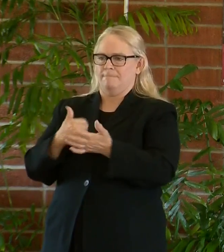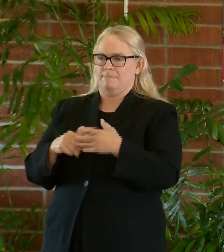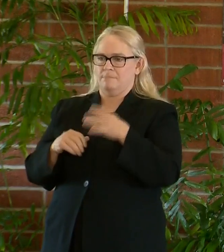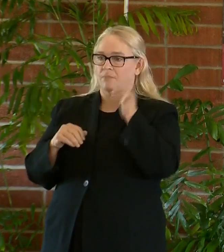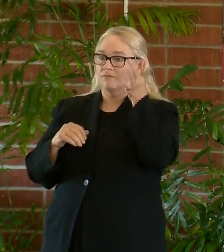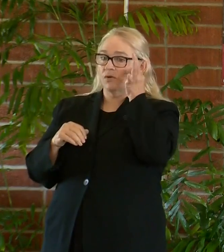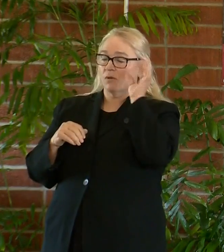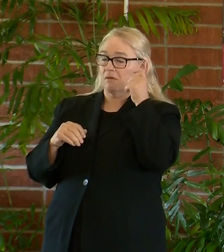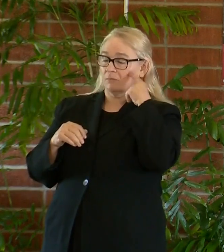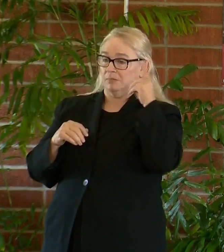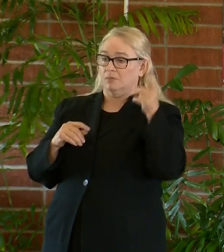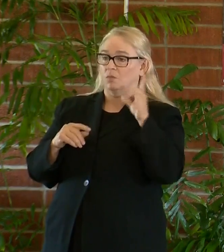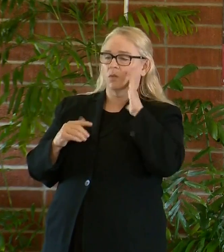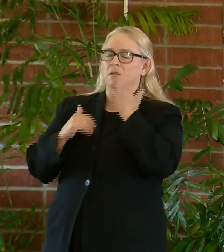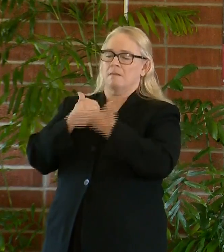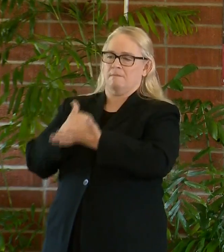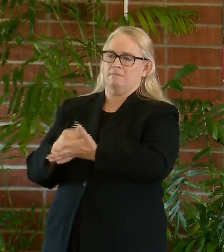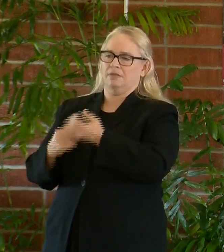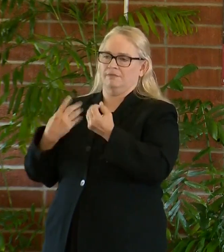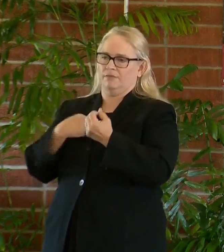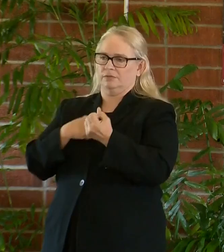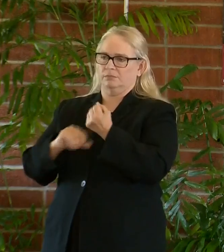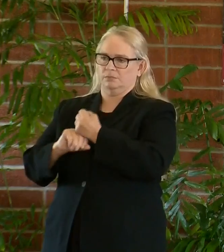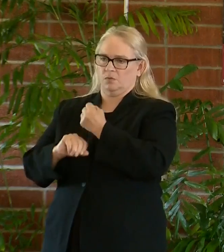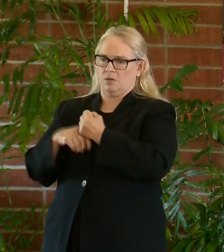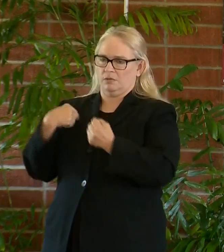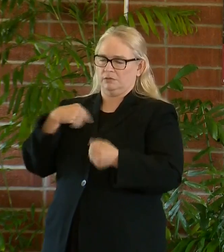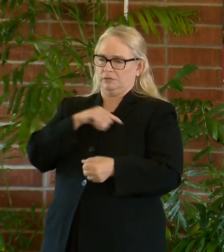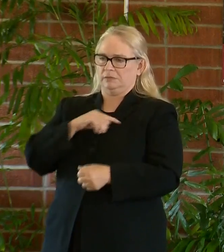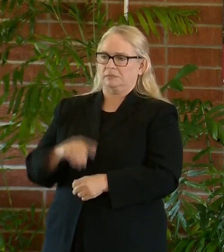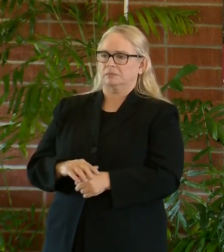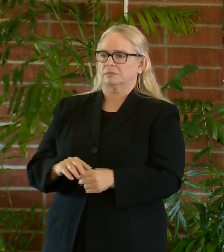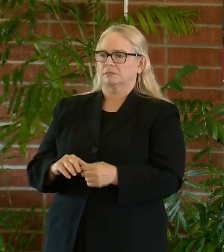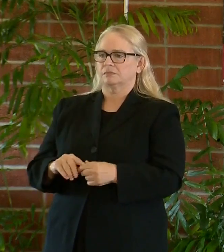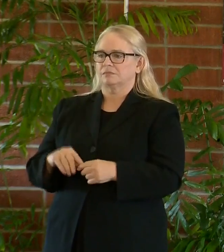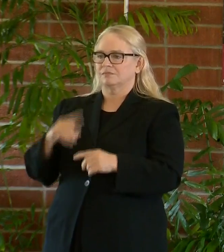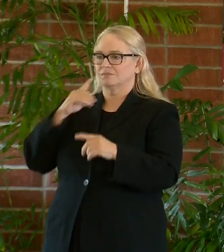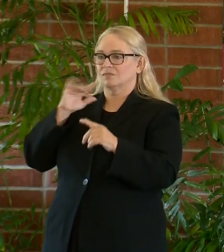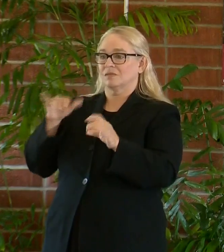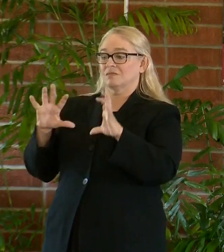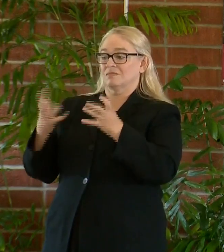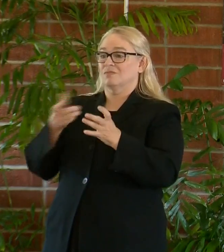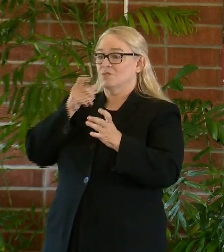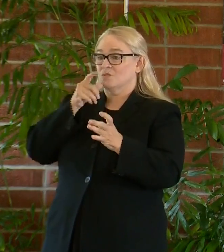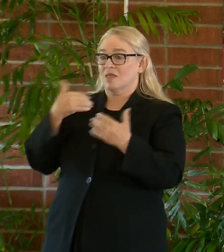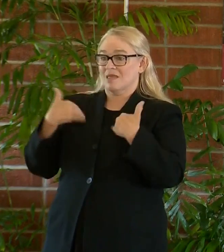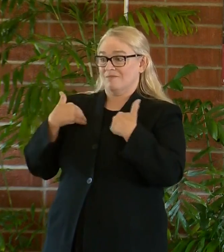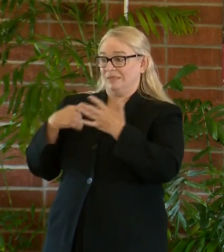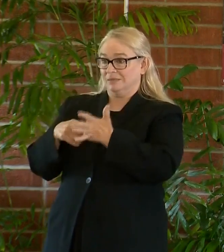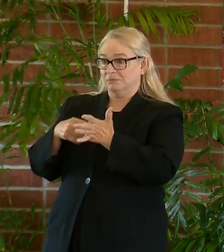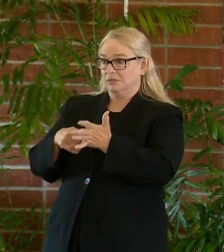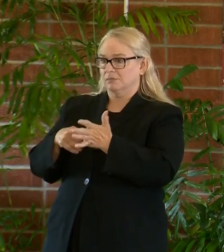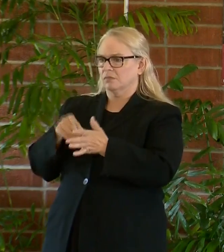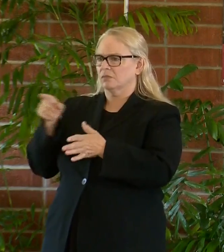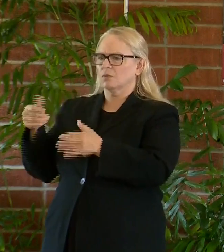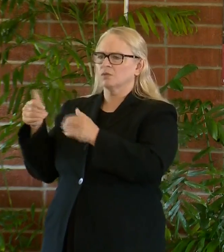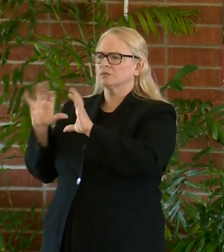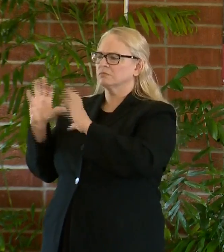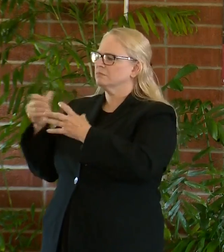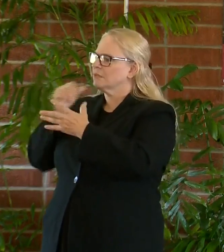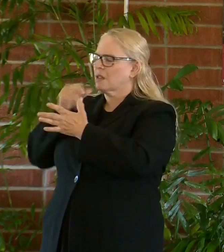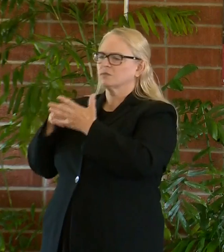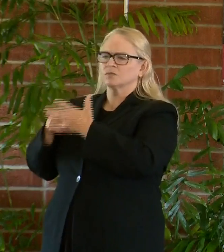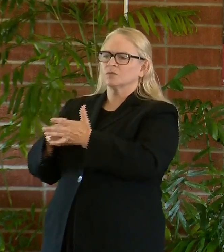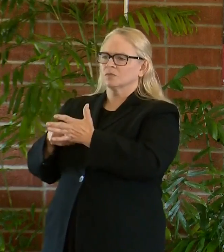aid some of our efforts on the asymptomatic cohort in particular, and help us